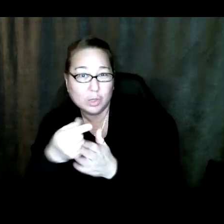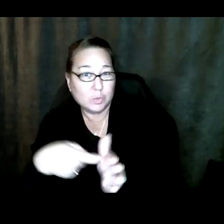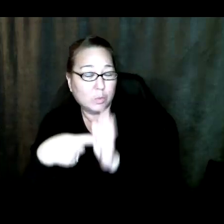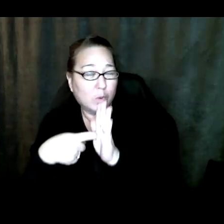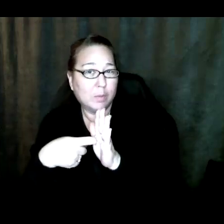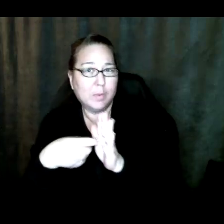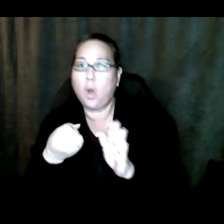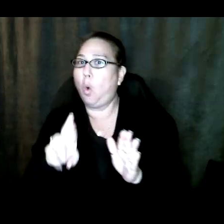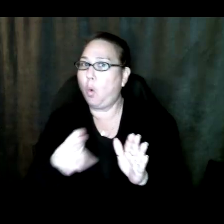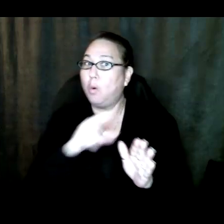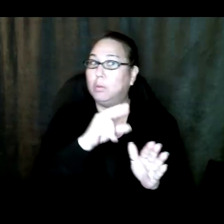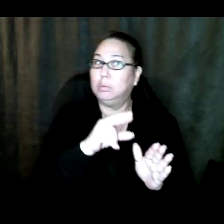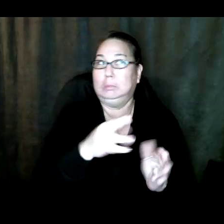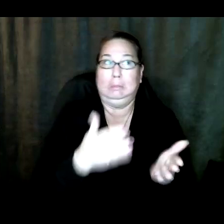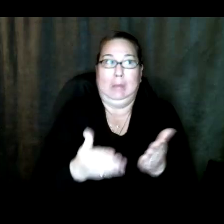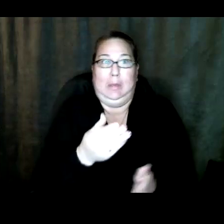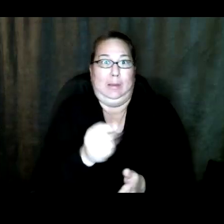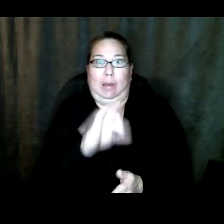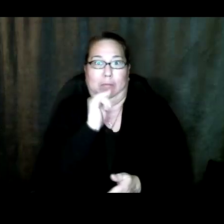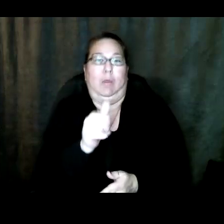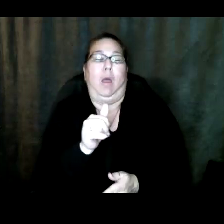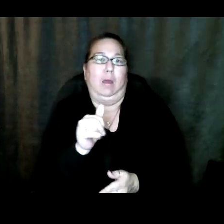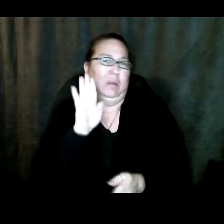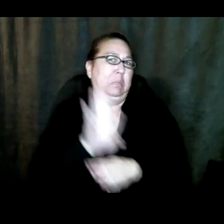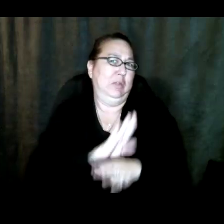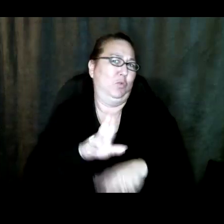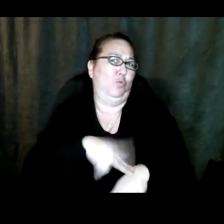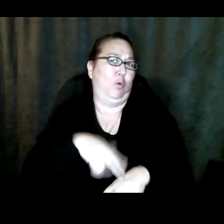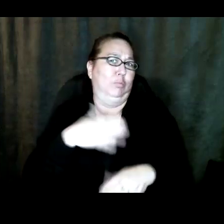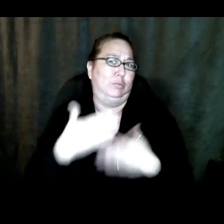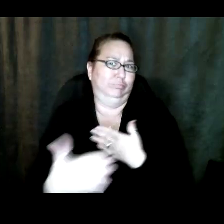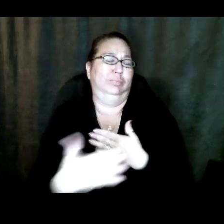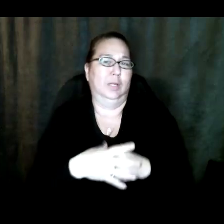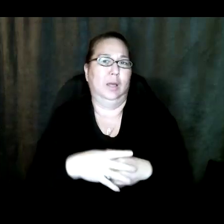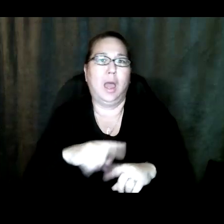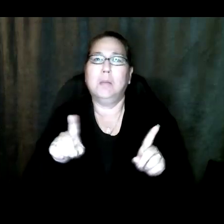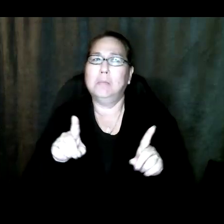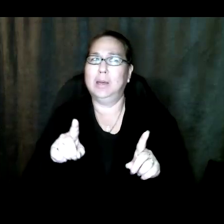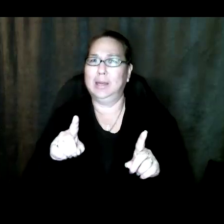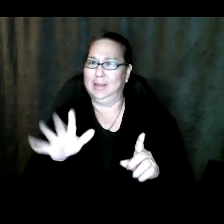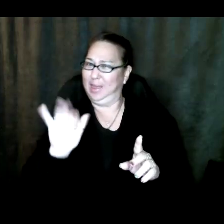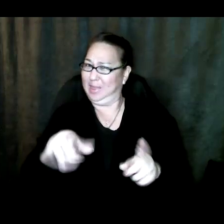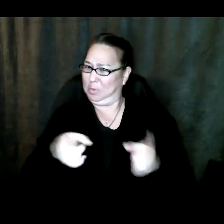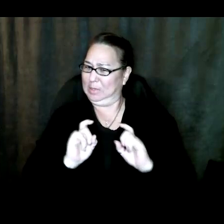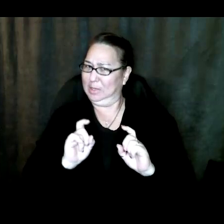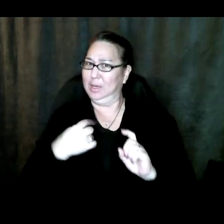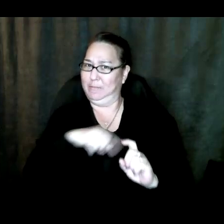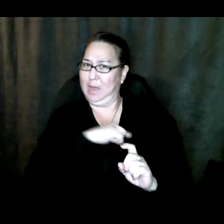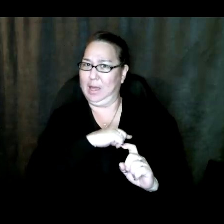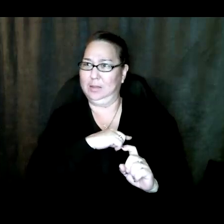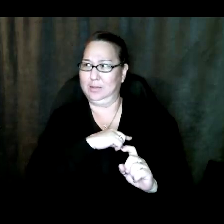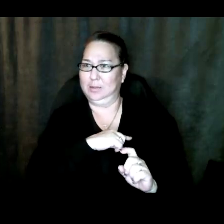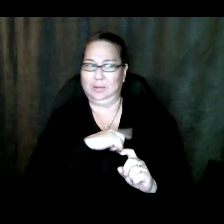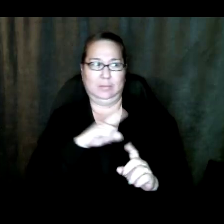business as usual across the state, but we'll be given agency over those choices as a district. And I just think it would